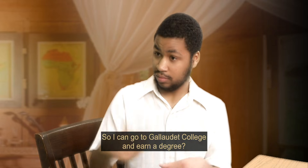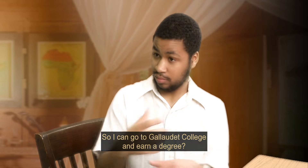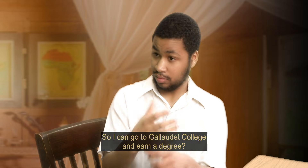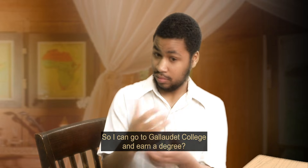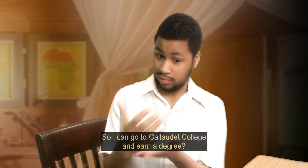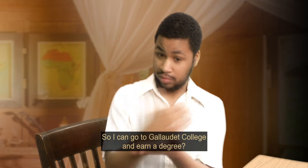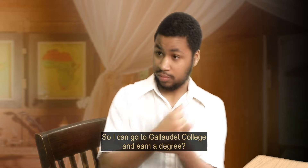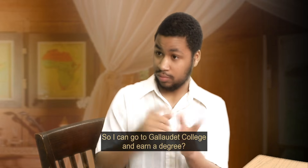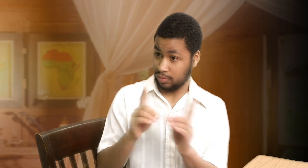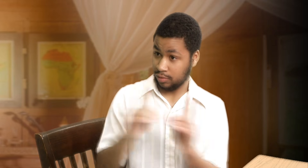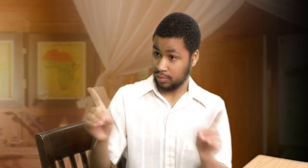a degree?